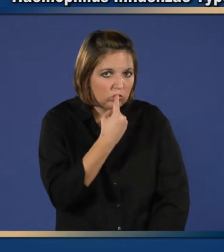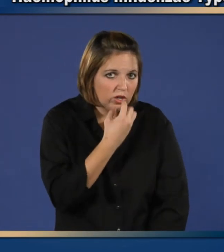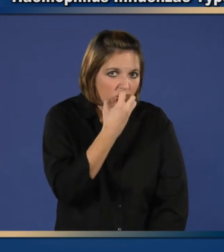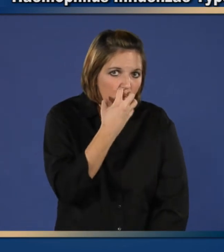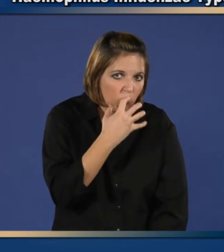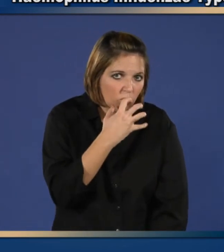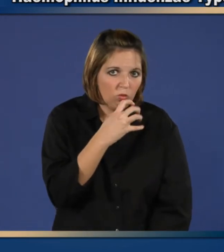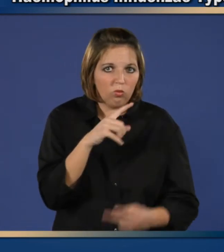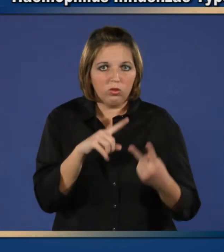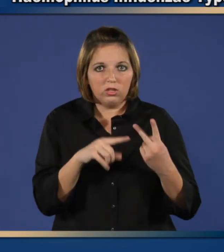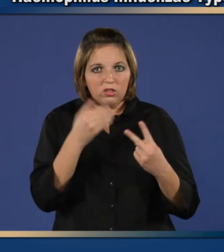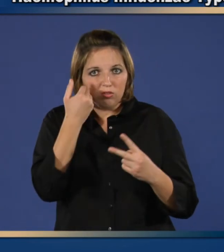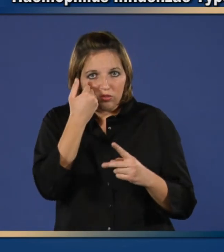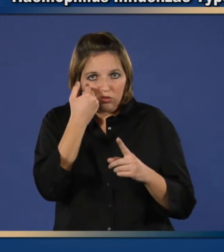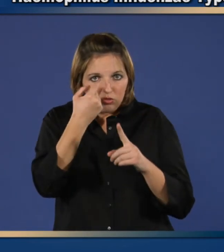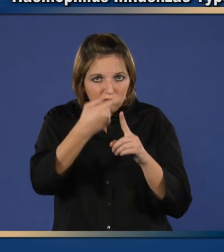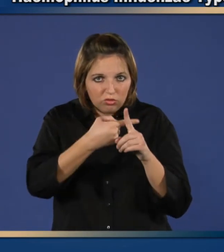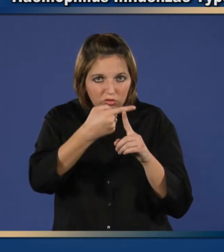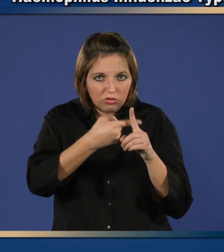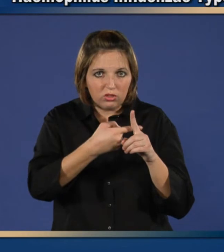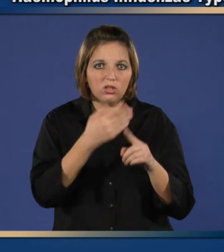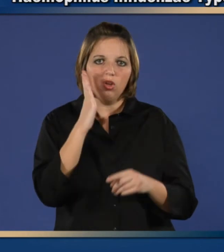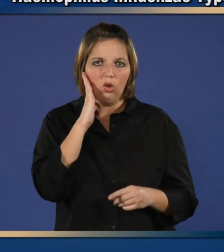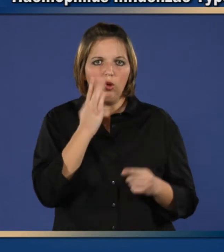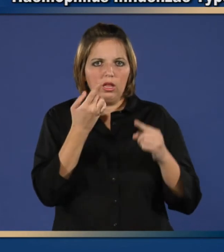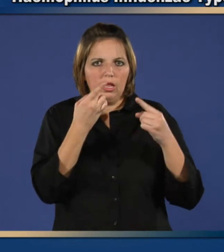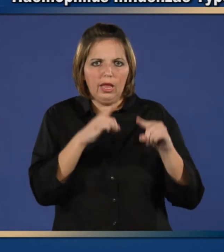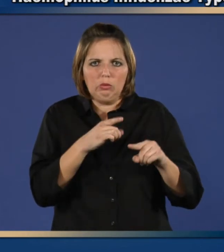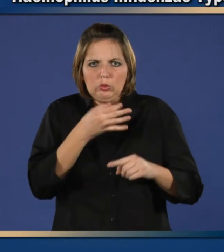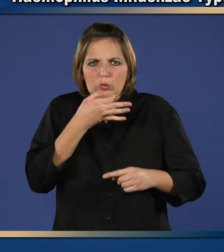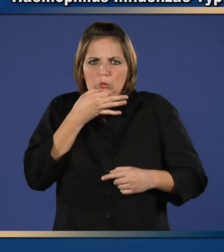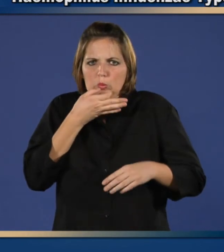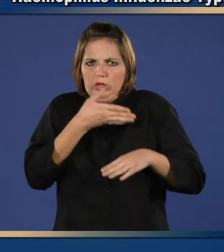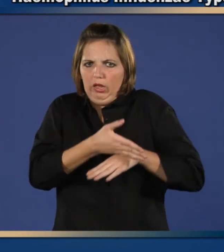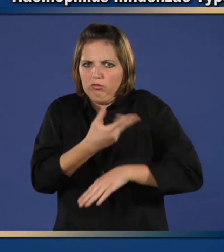They may last 2 to 3 days.